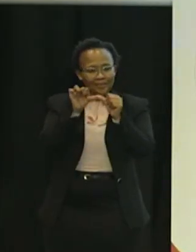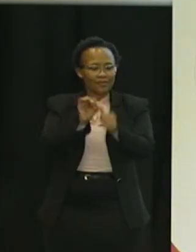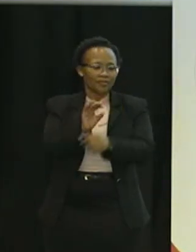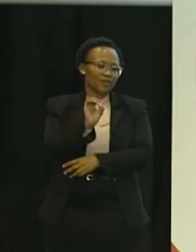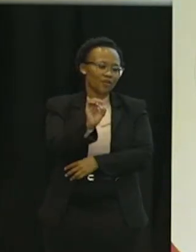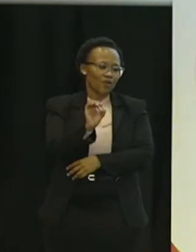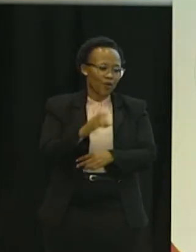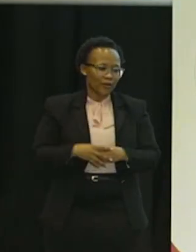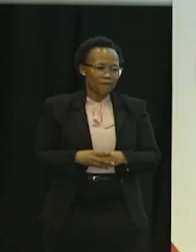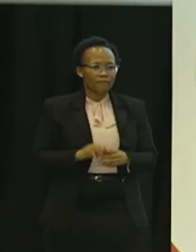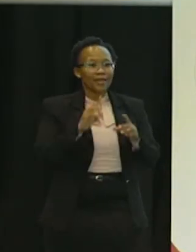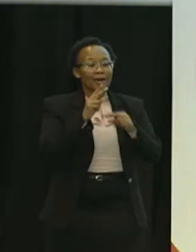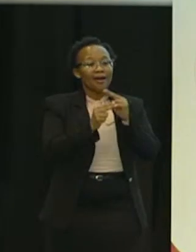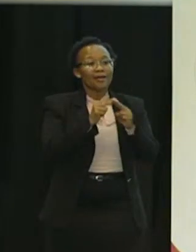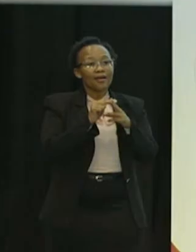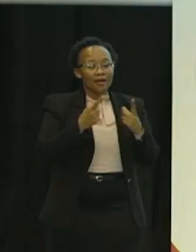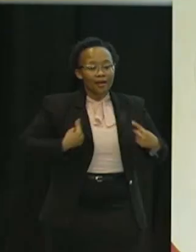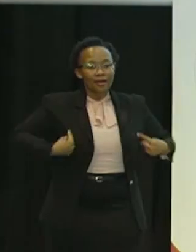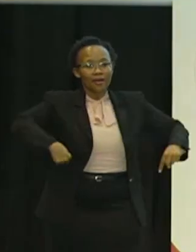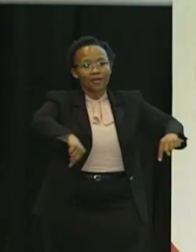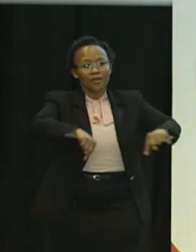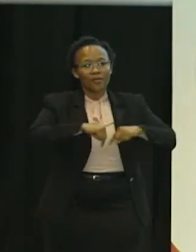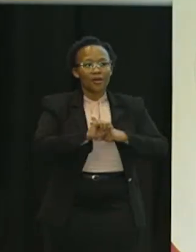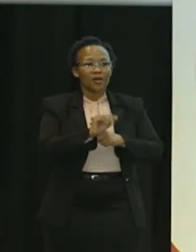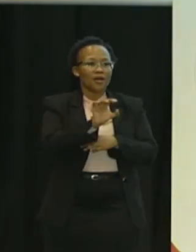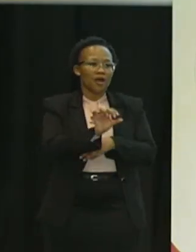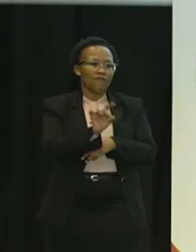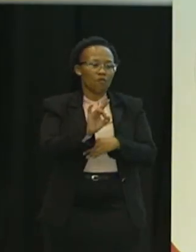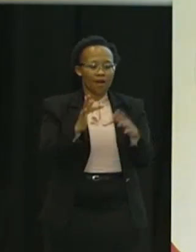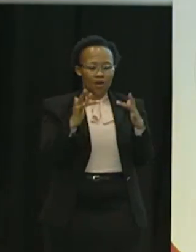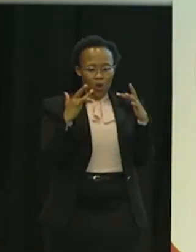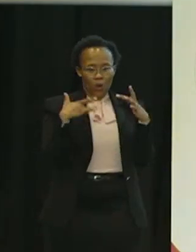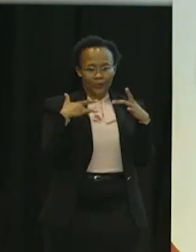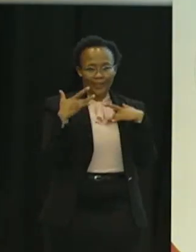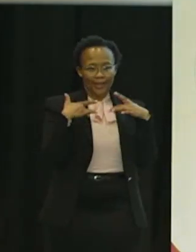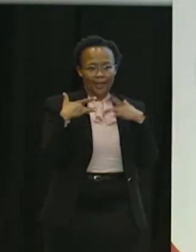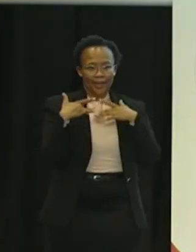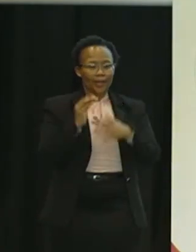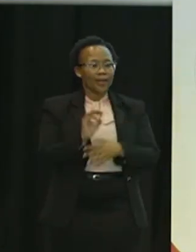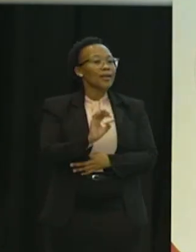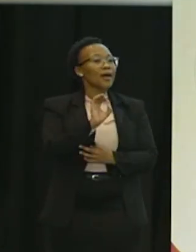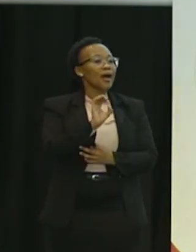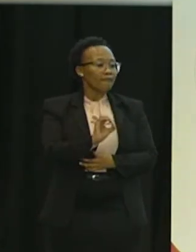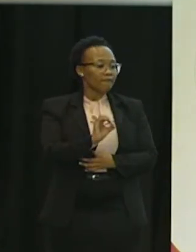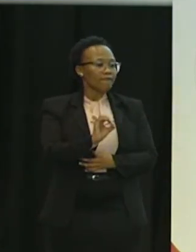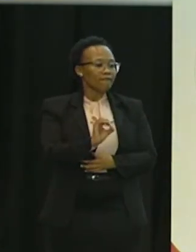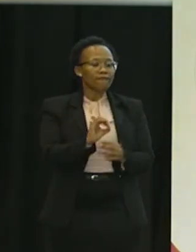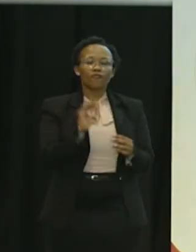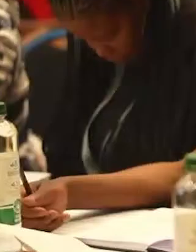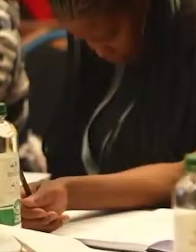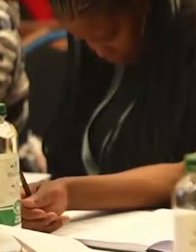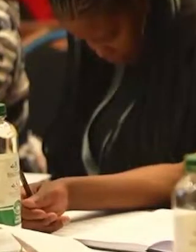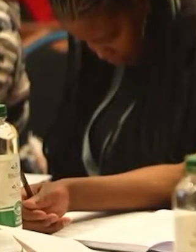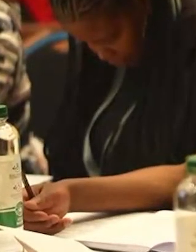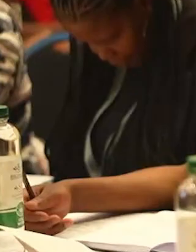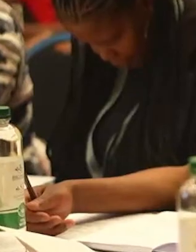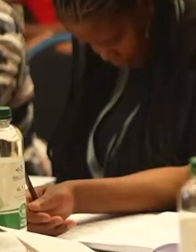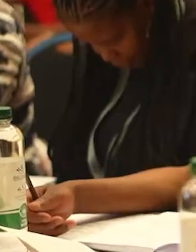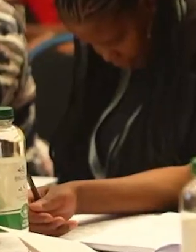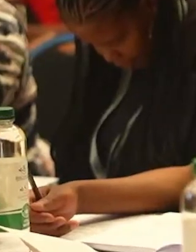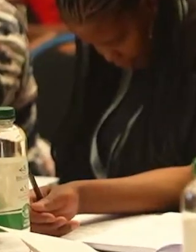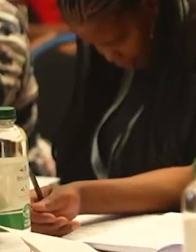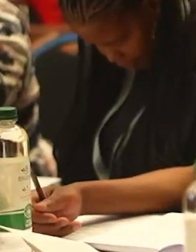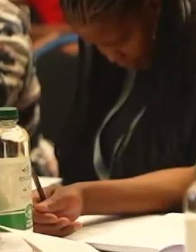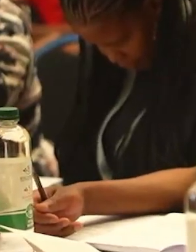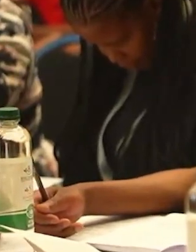again, we are concerned about the data systems, the national data systems,